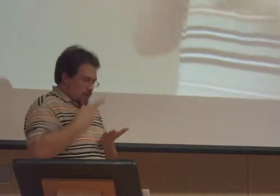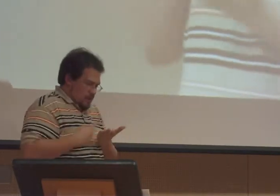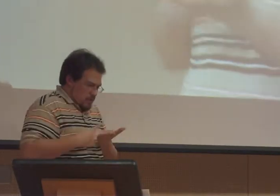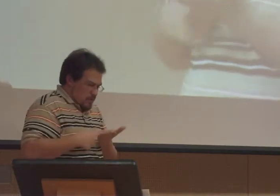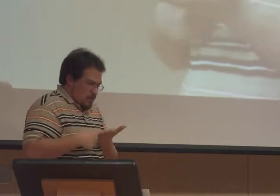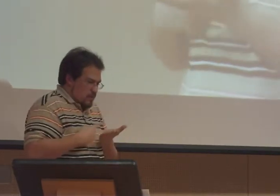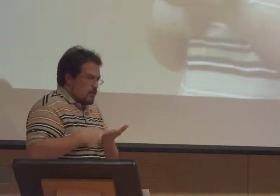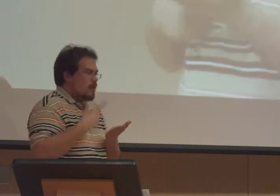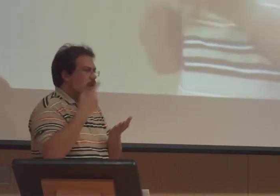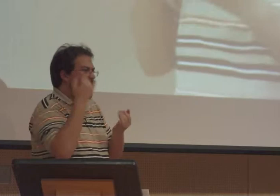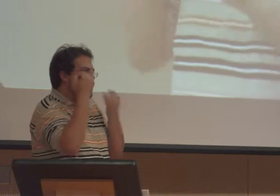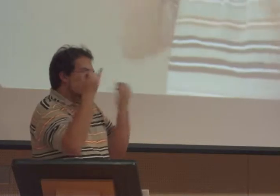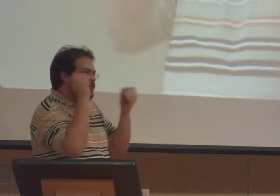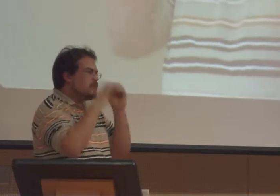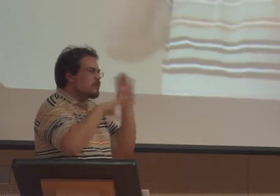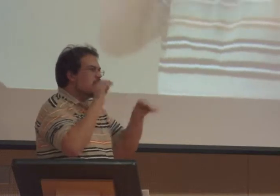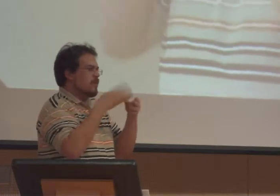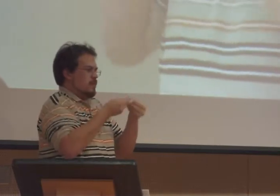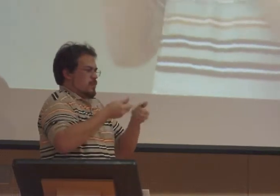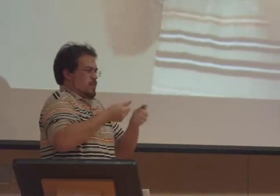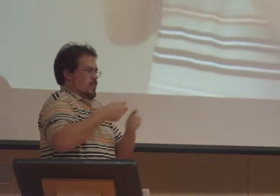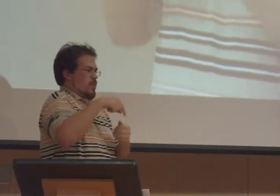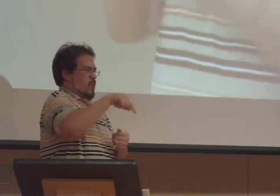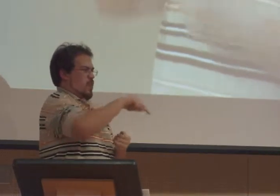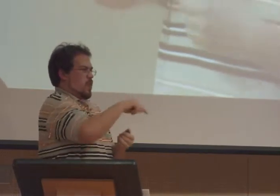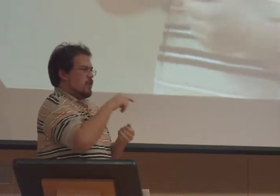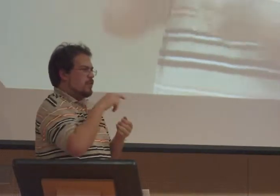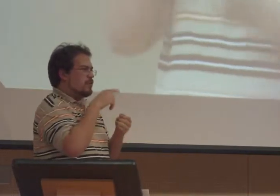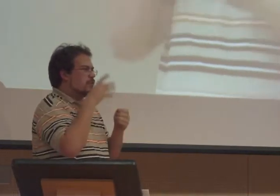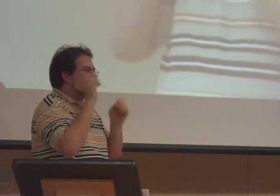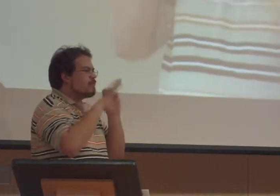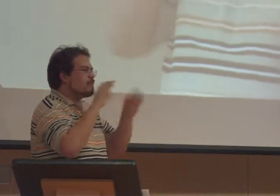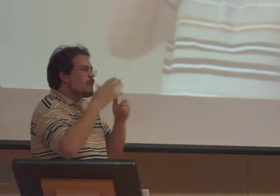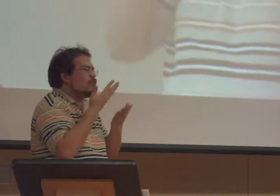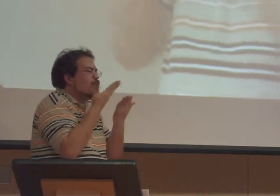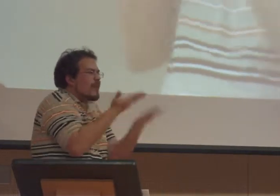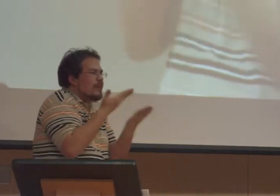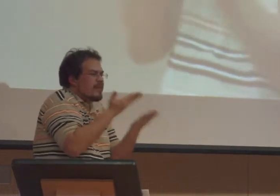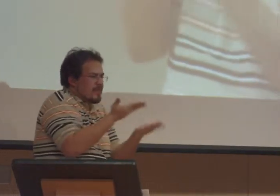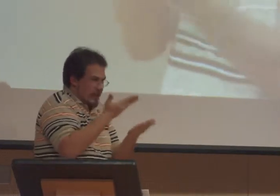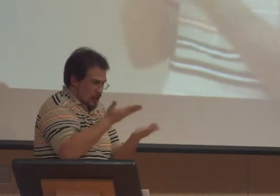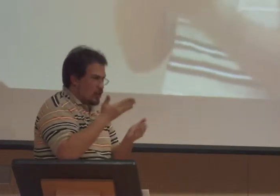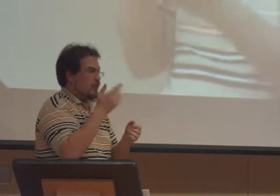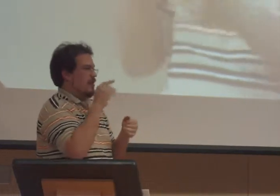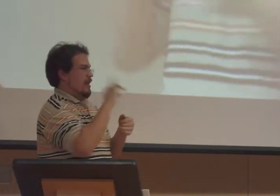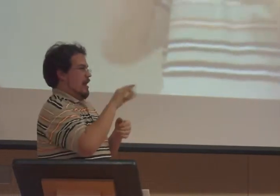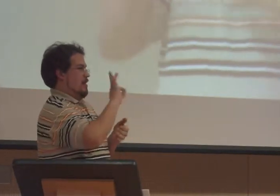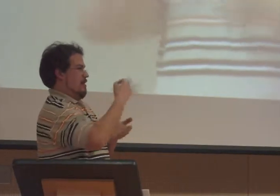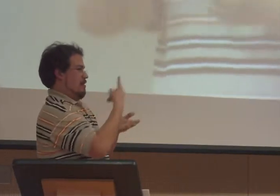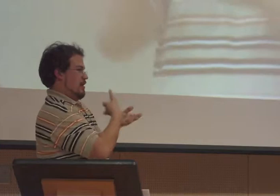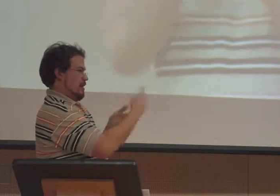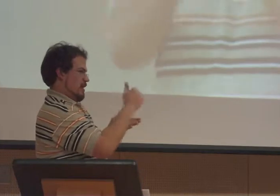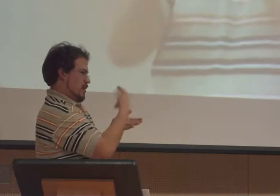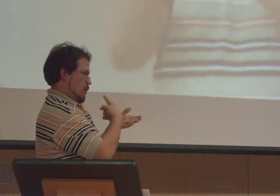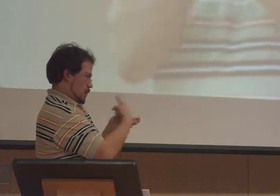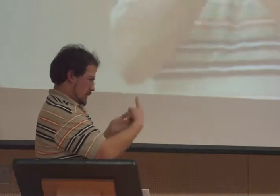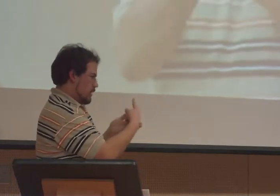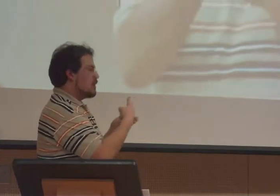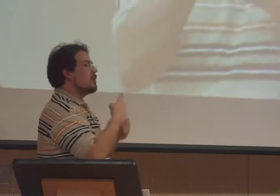going to collect all of that, and then the committee will be discussing your ideas and solutions and recommendations. Again,